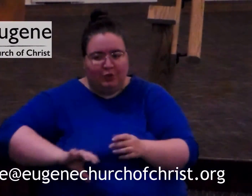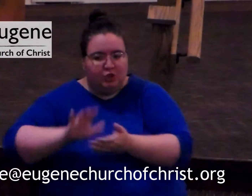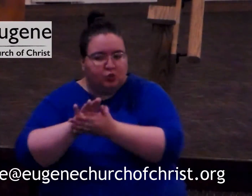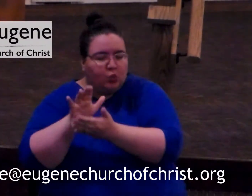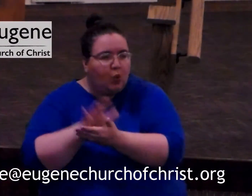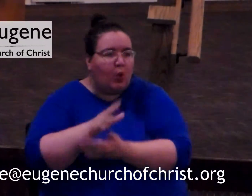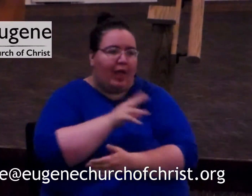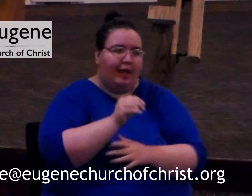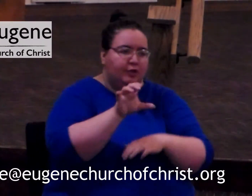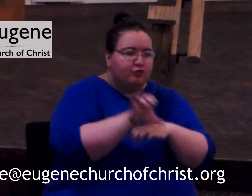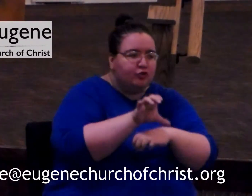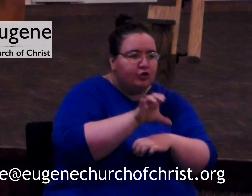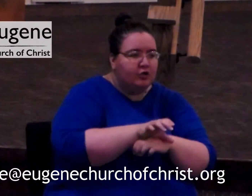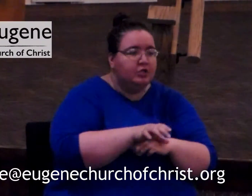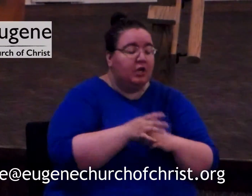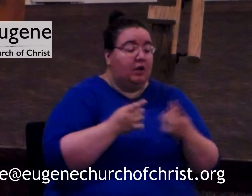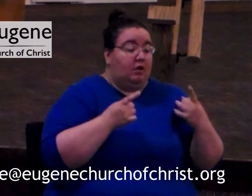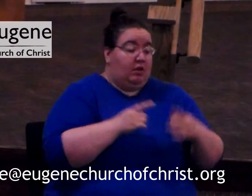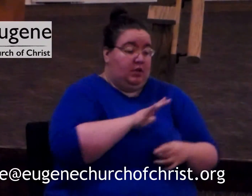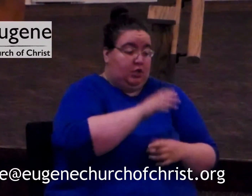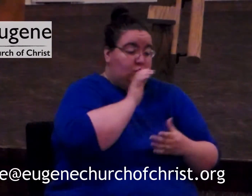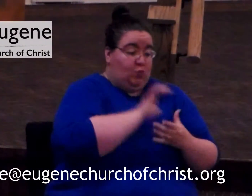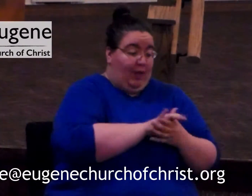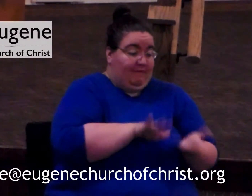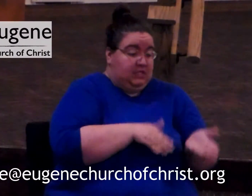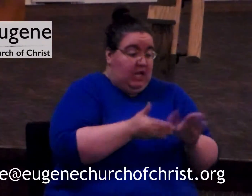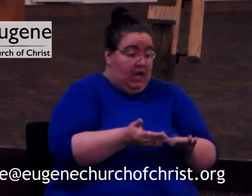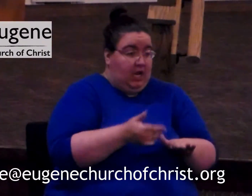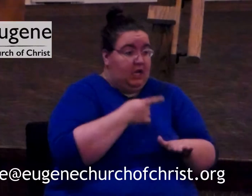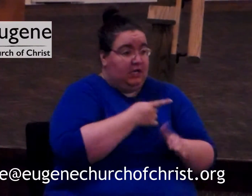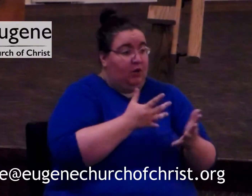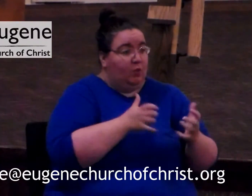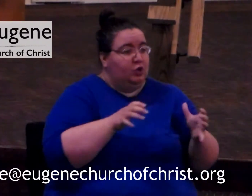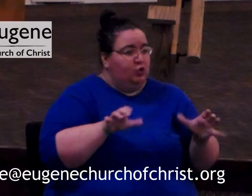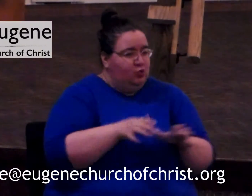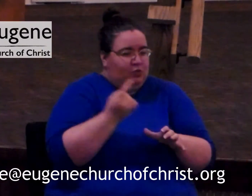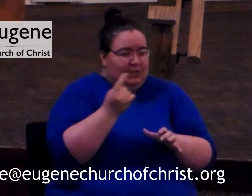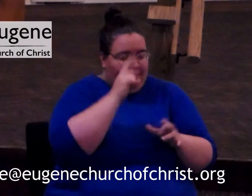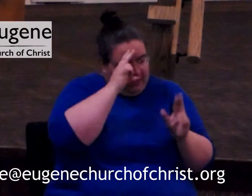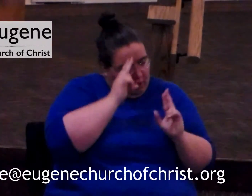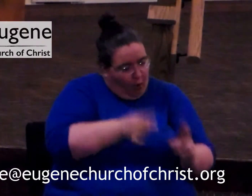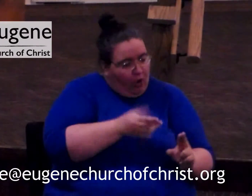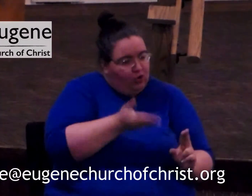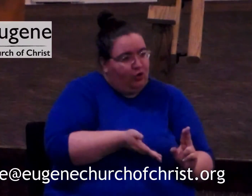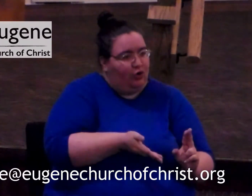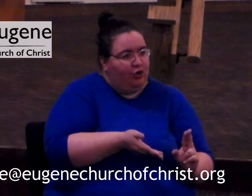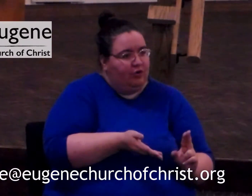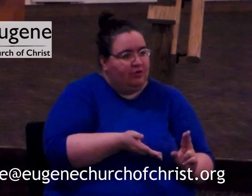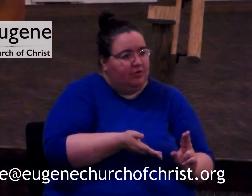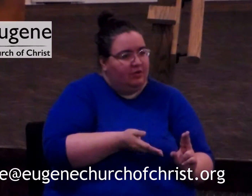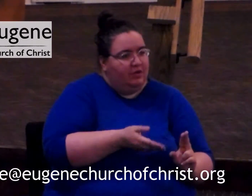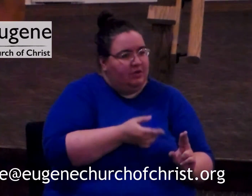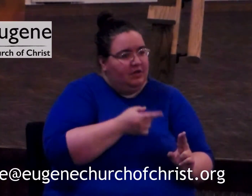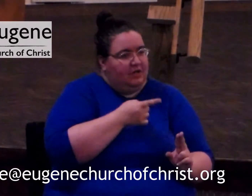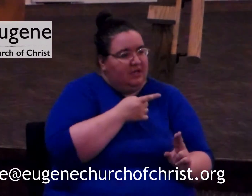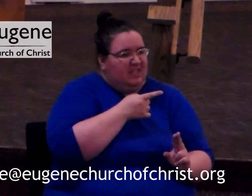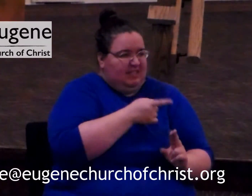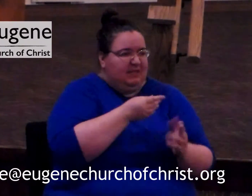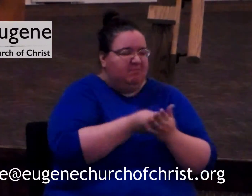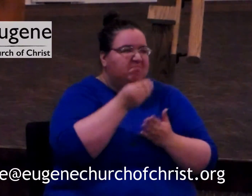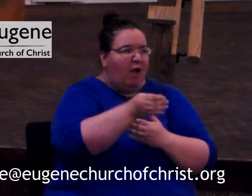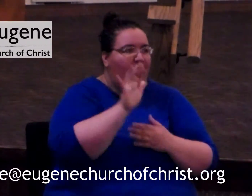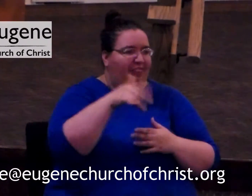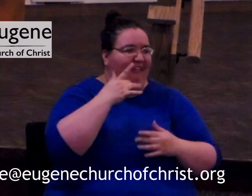And when his wife died, he wanted to do one thing in her honor, and he bought a way, way overpriced